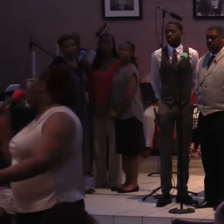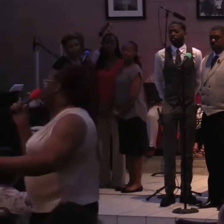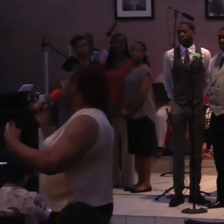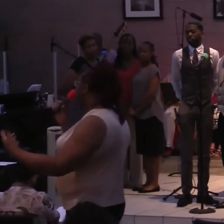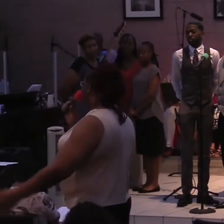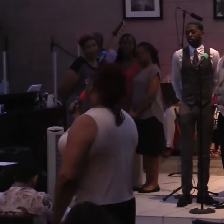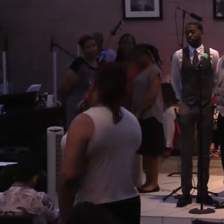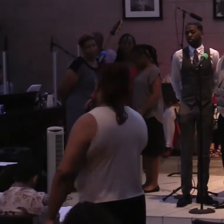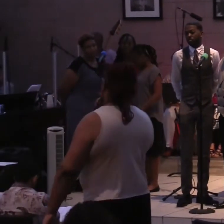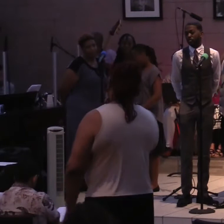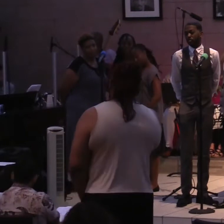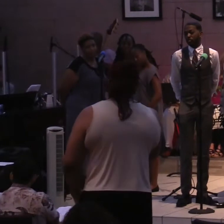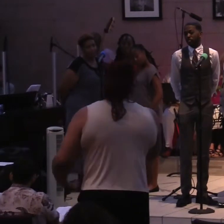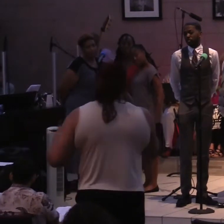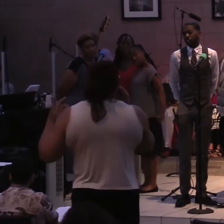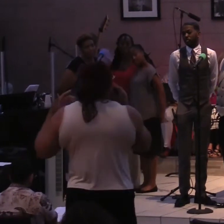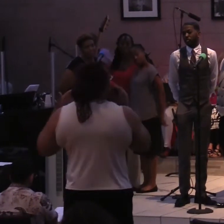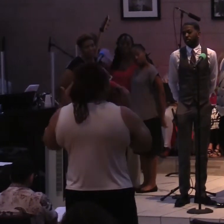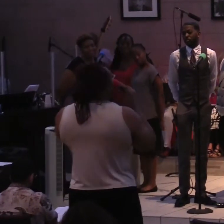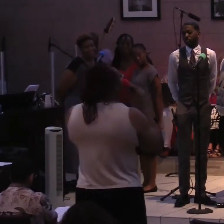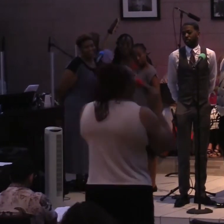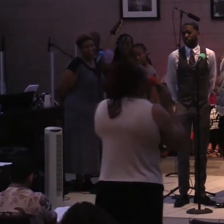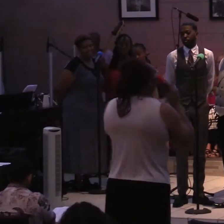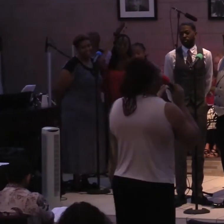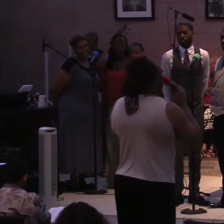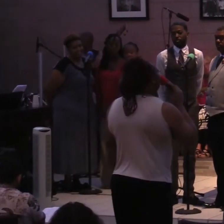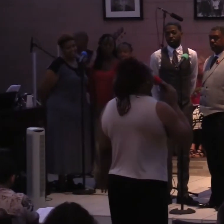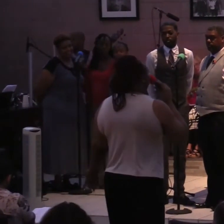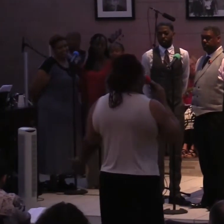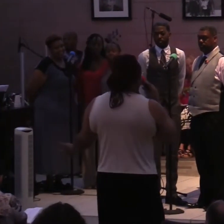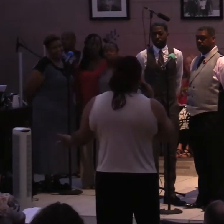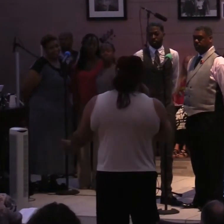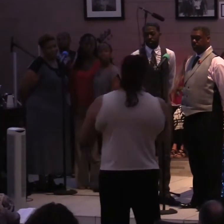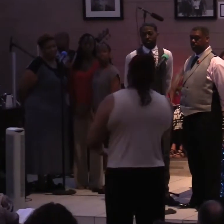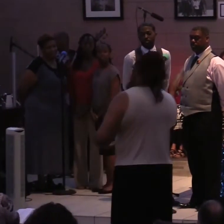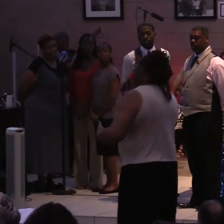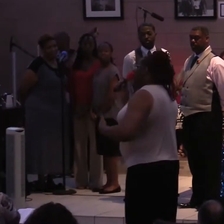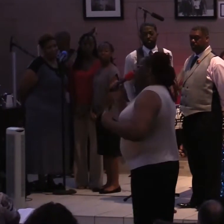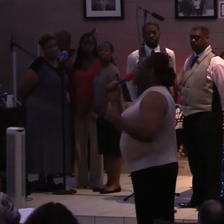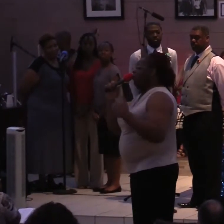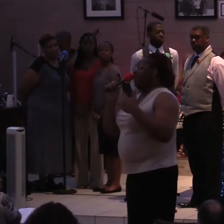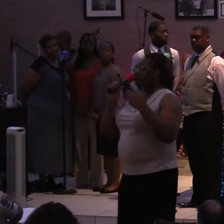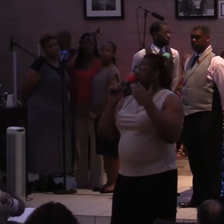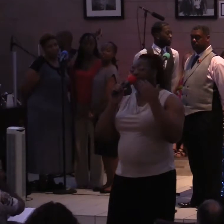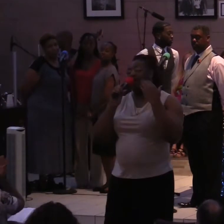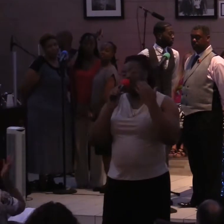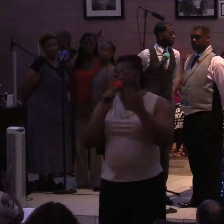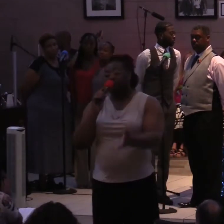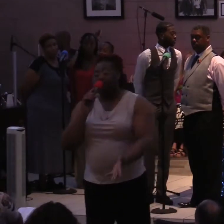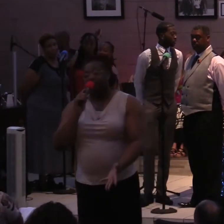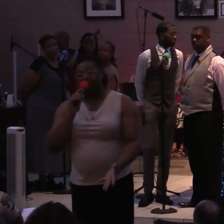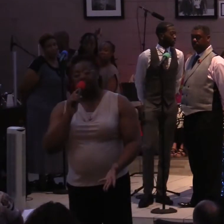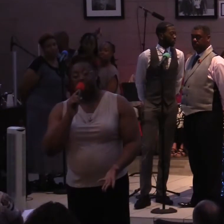July, August, September, October, November, December, 2018 to 2019 to 2020, we have to recognize